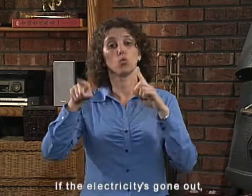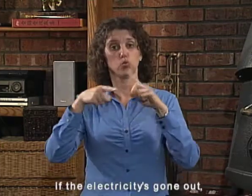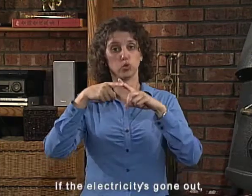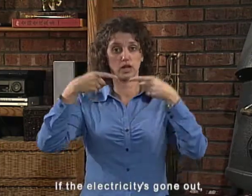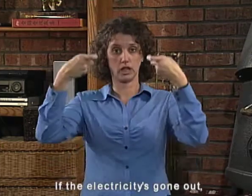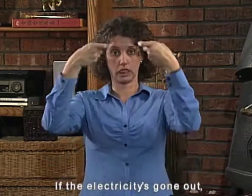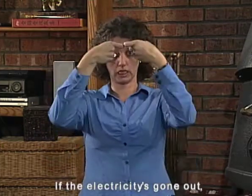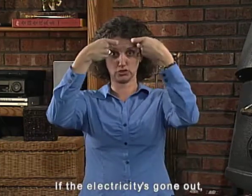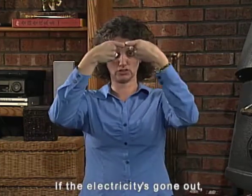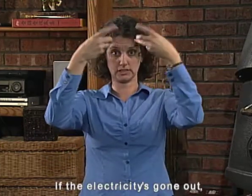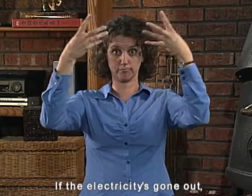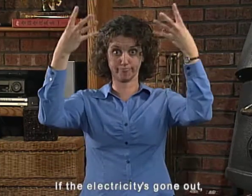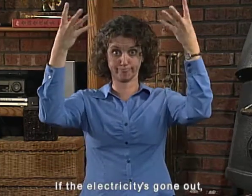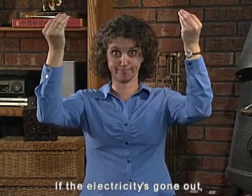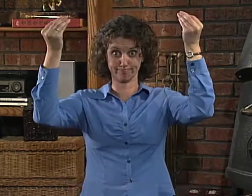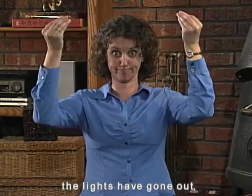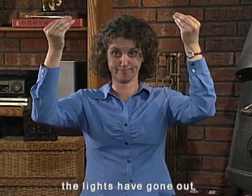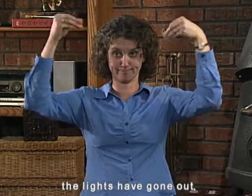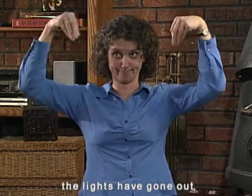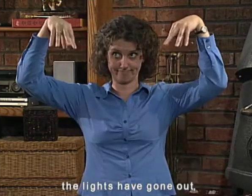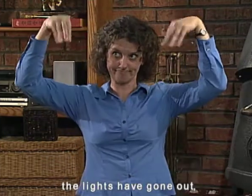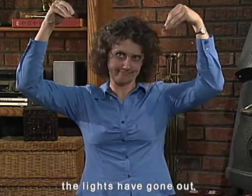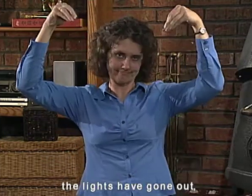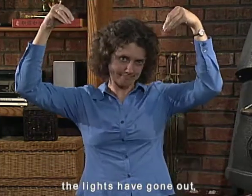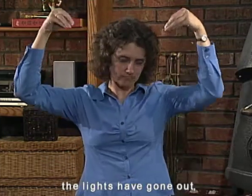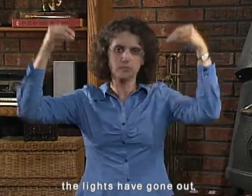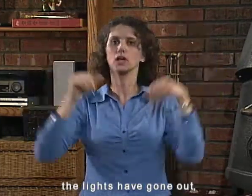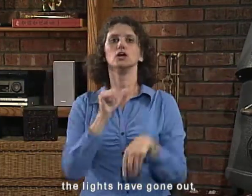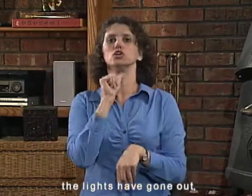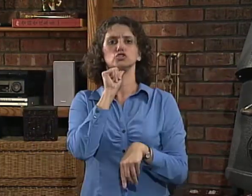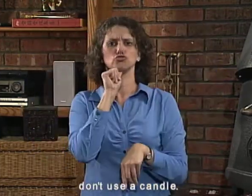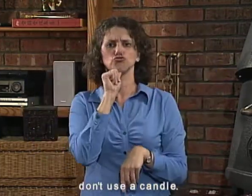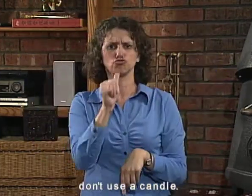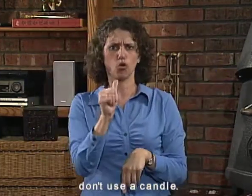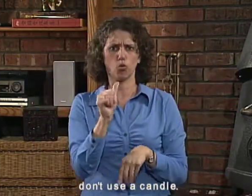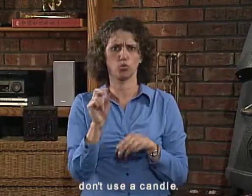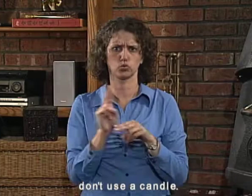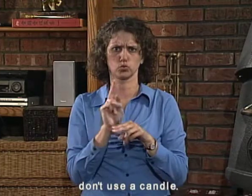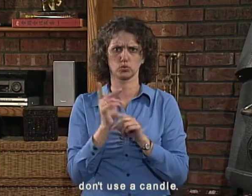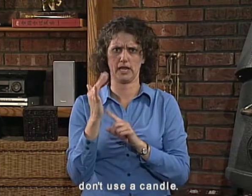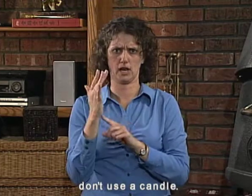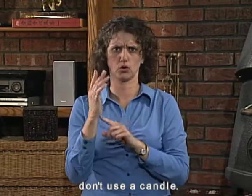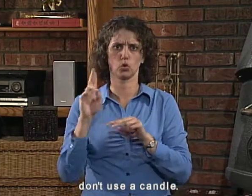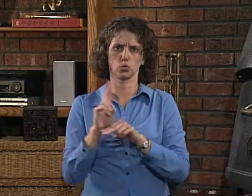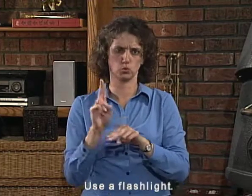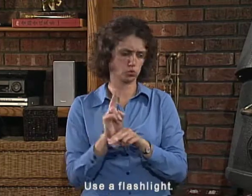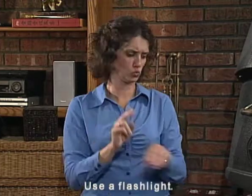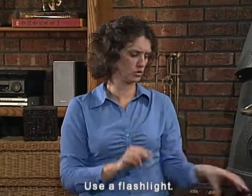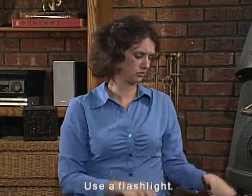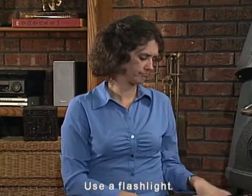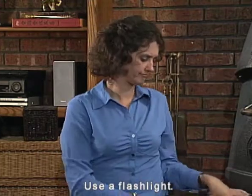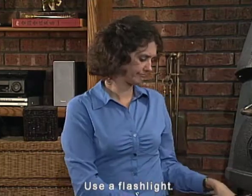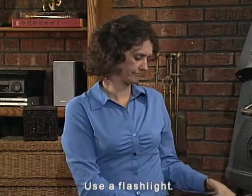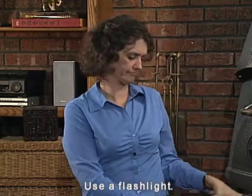If the electricity's gone out, the lights have gone out, don't use a candle, use a flashlight.